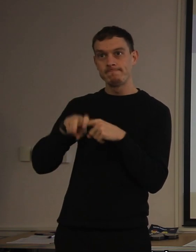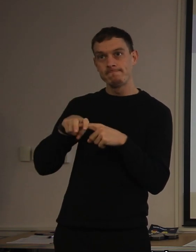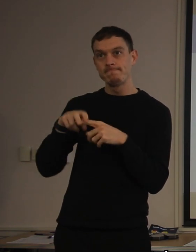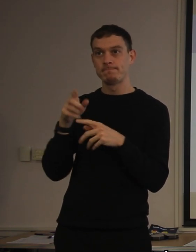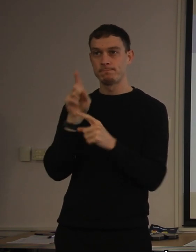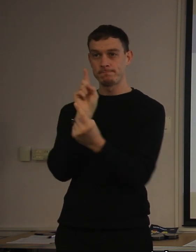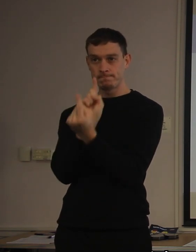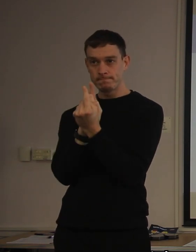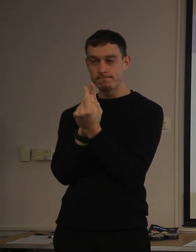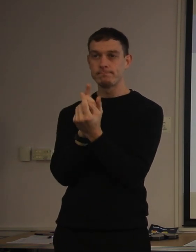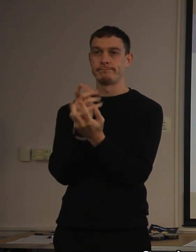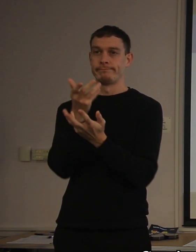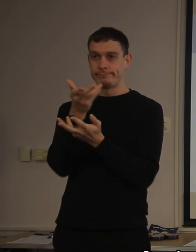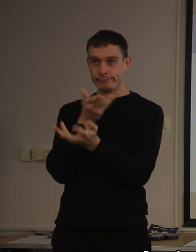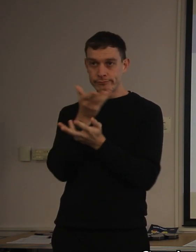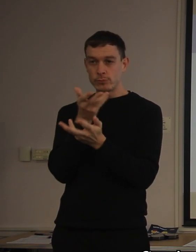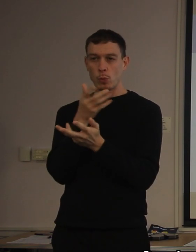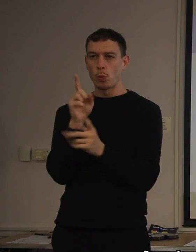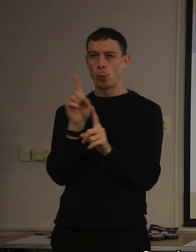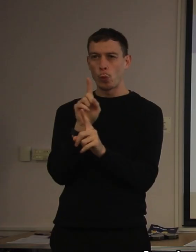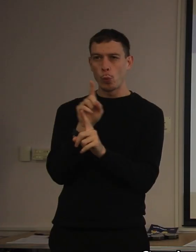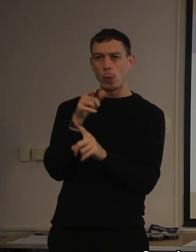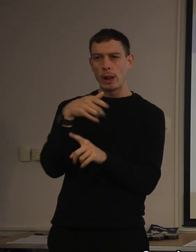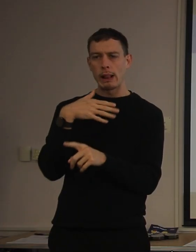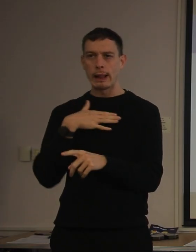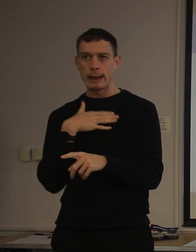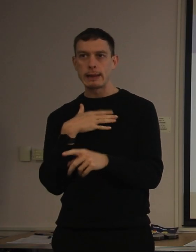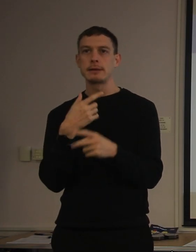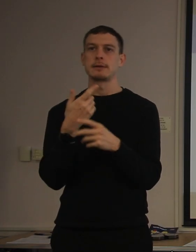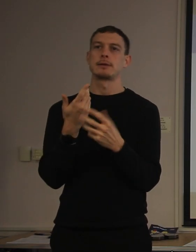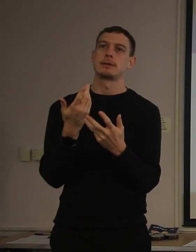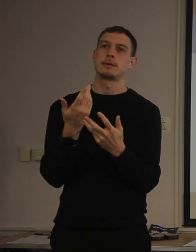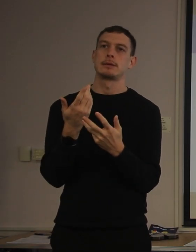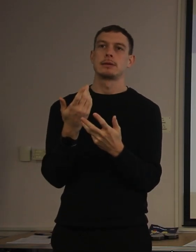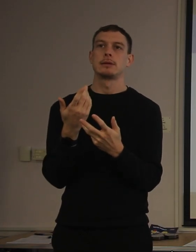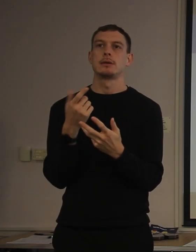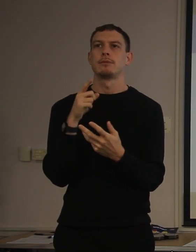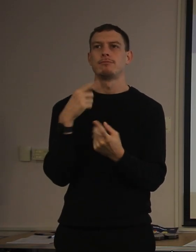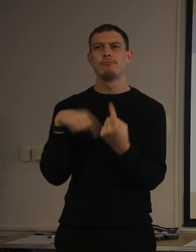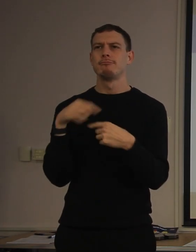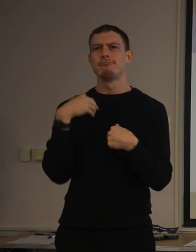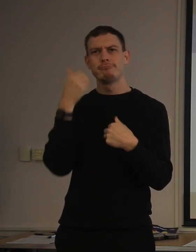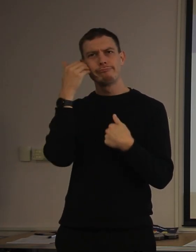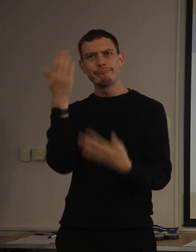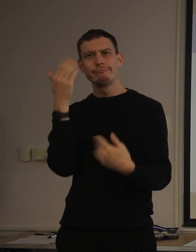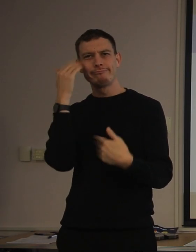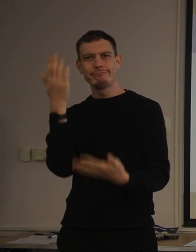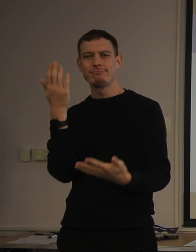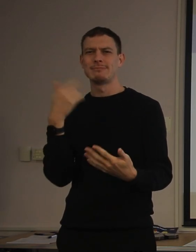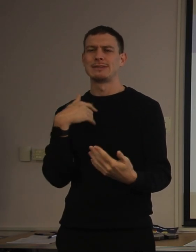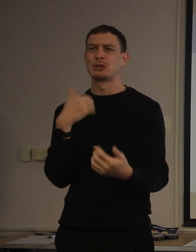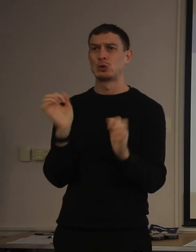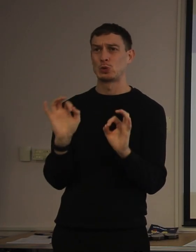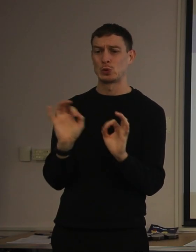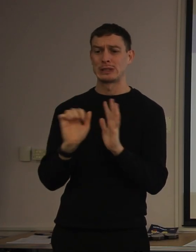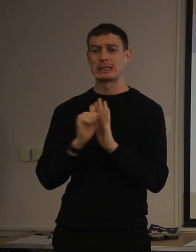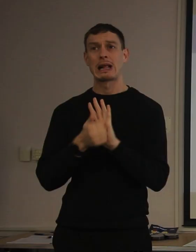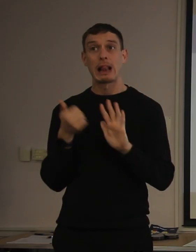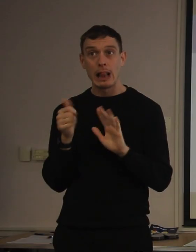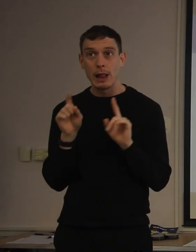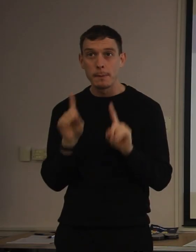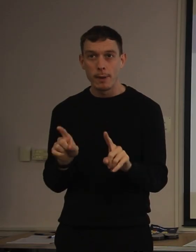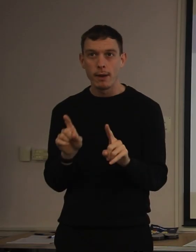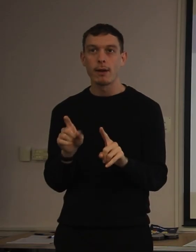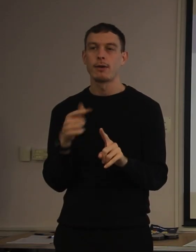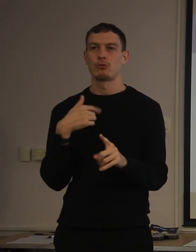an individual basis, finds out what people like to do, and quite often people say, I don't know, I've got no skills. But